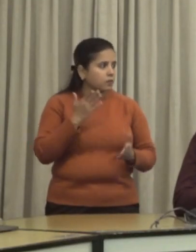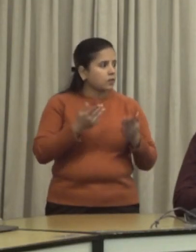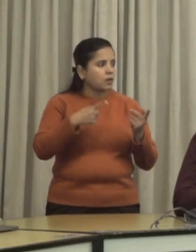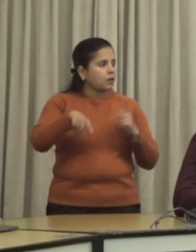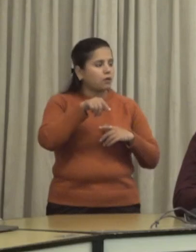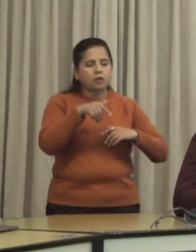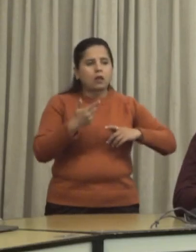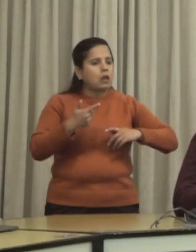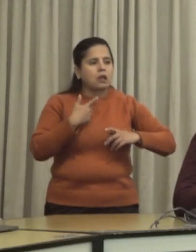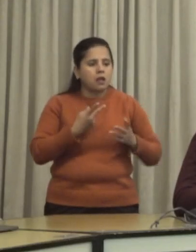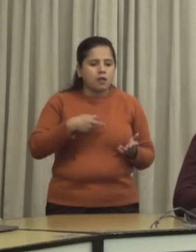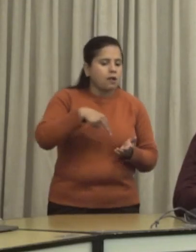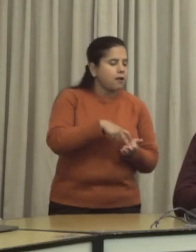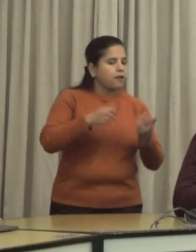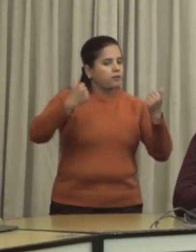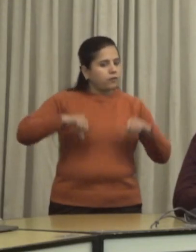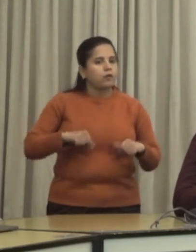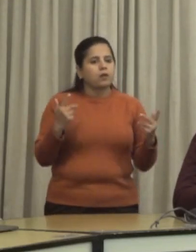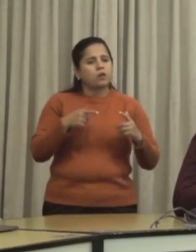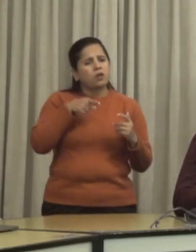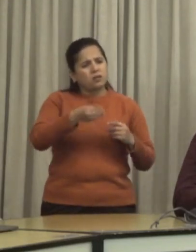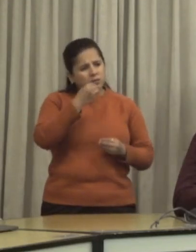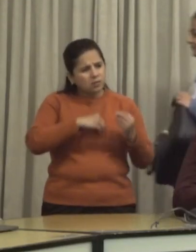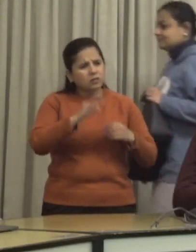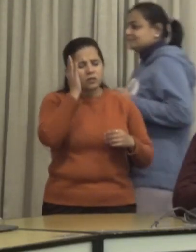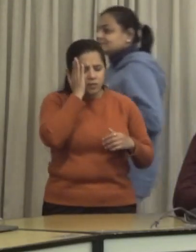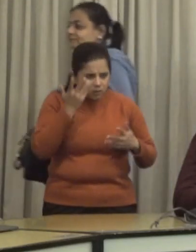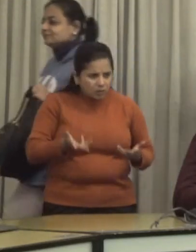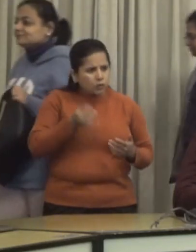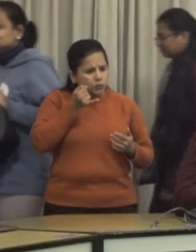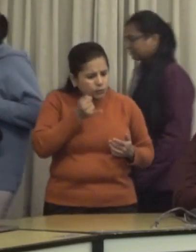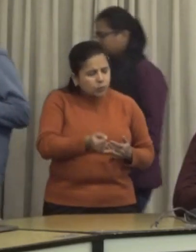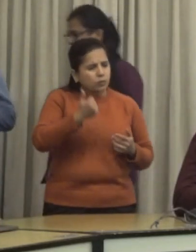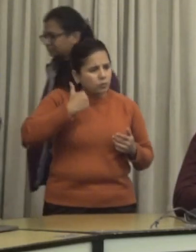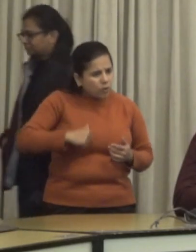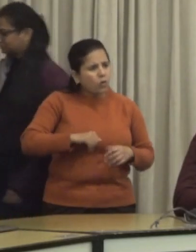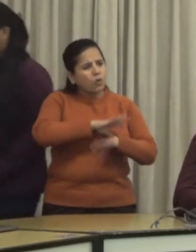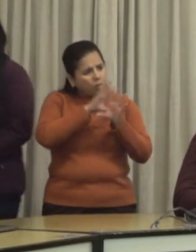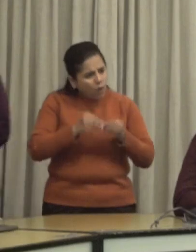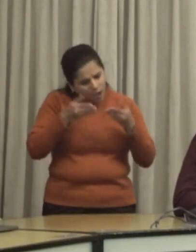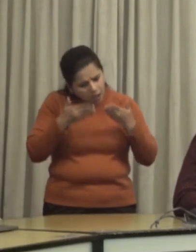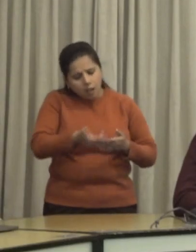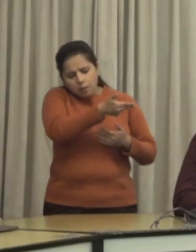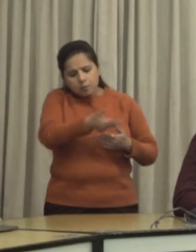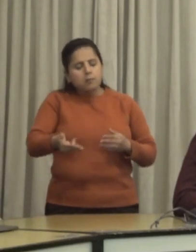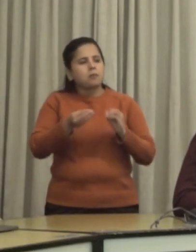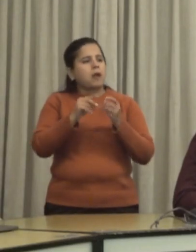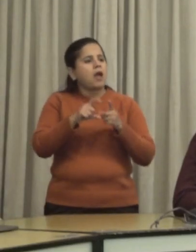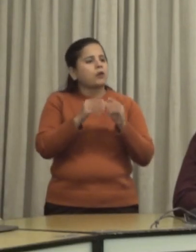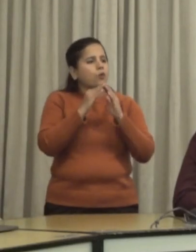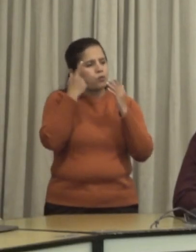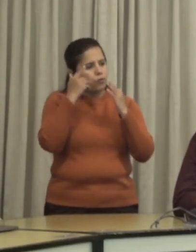not ever get up off that bed. And that's the bed where you eat, where you sleep, where you pee, where you poop, where you do everything. That's home for